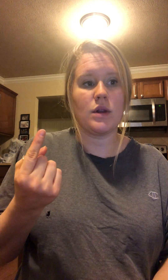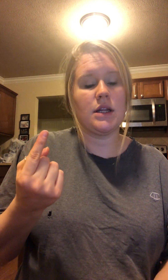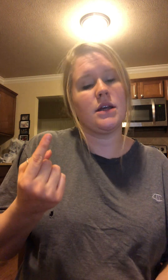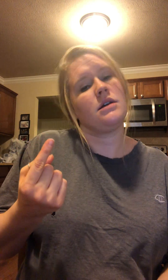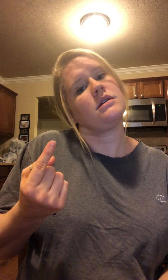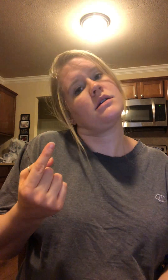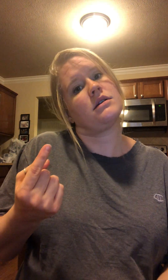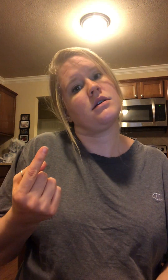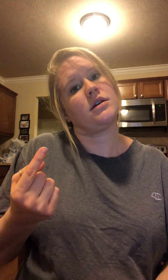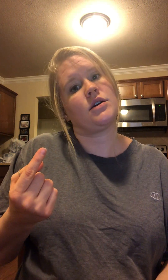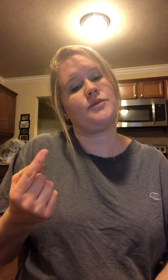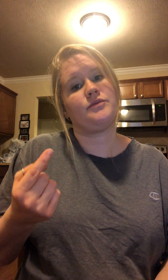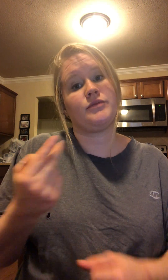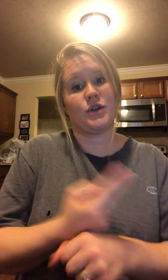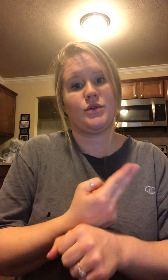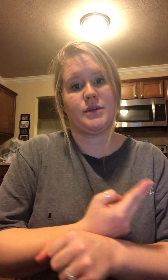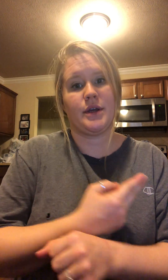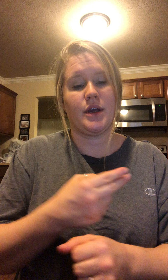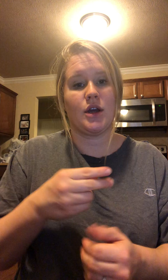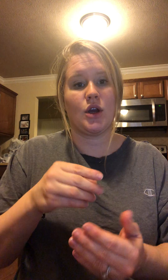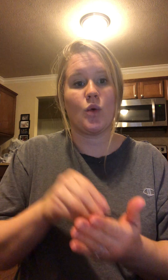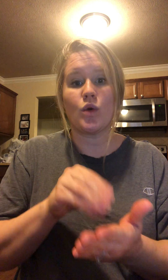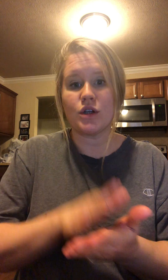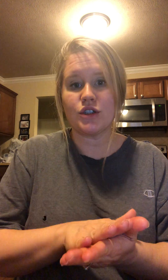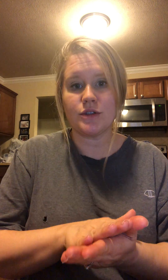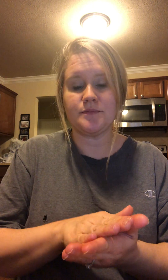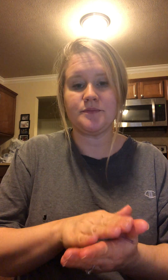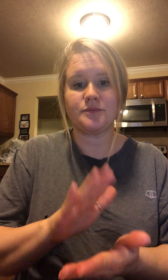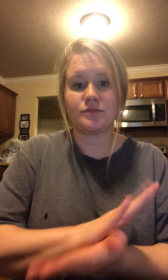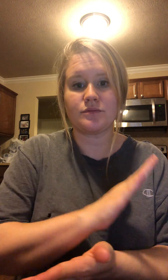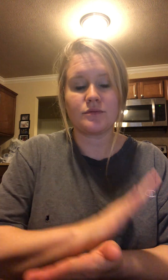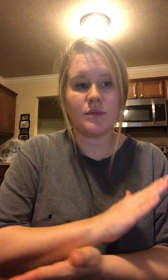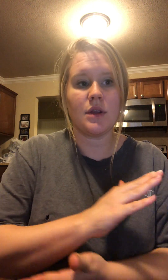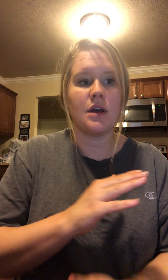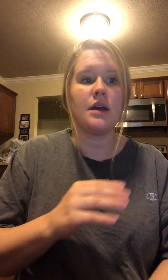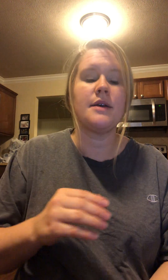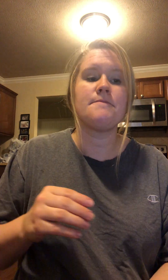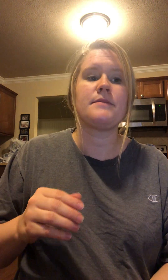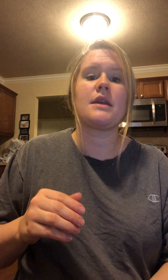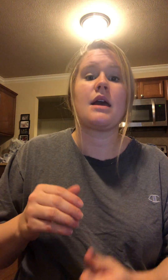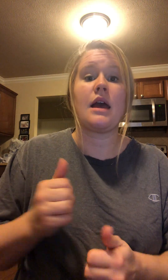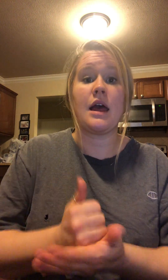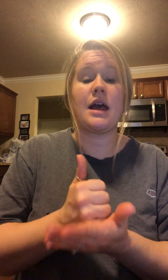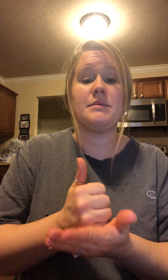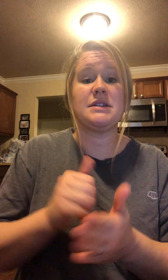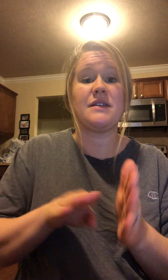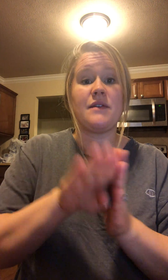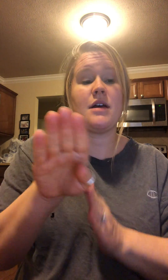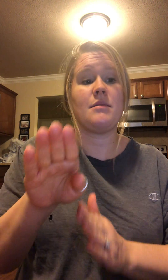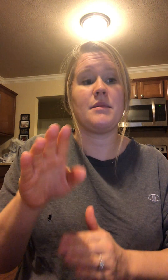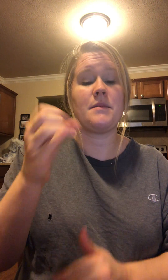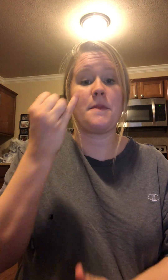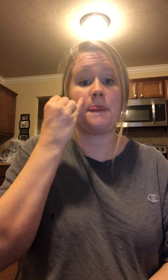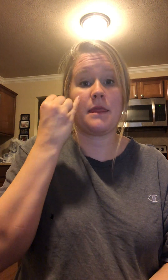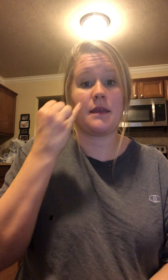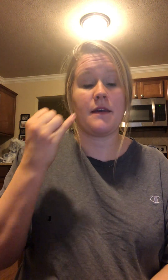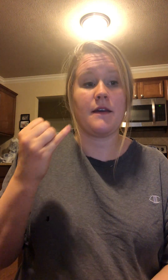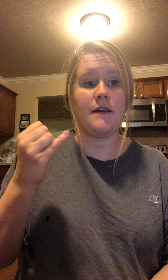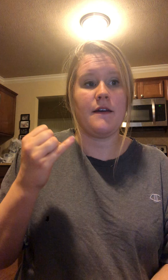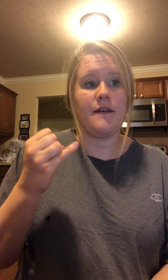it really impacts their development when they have hands-on learning instead of just looking at a worksheet and filling it